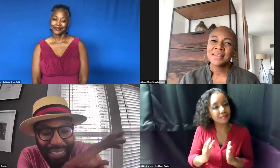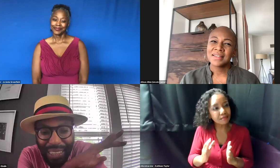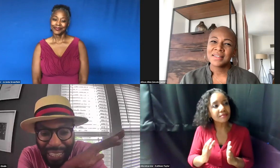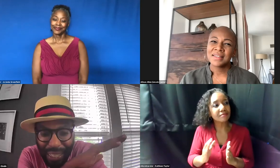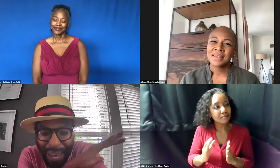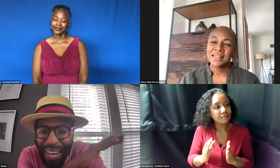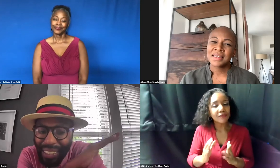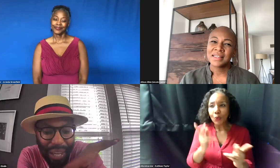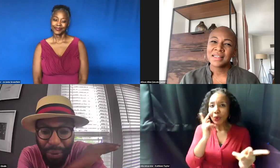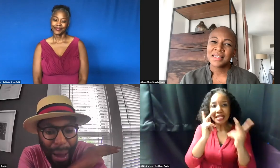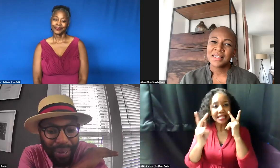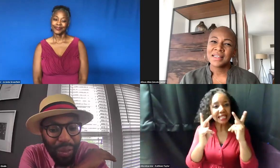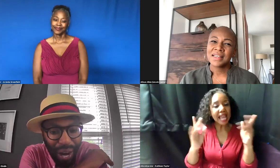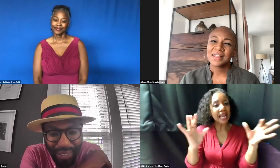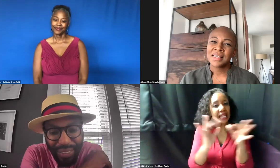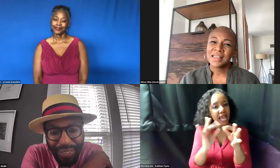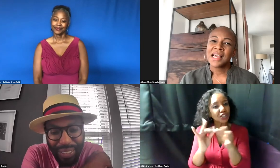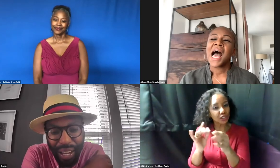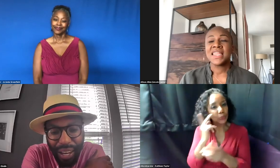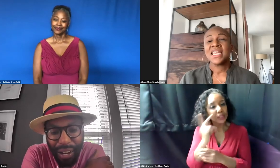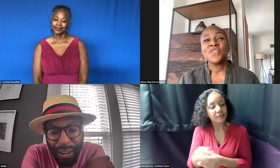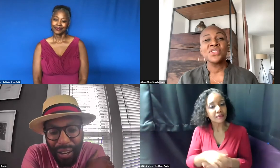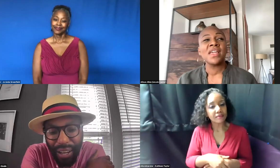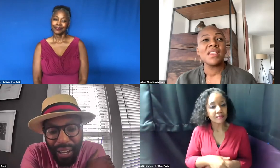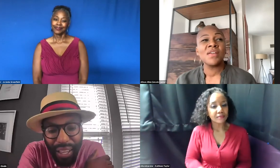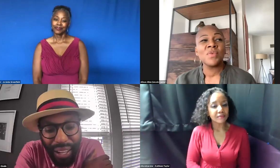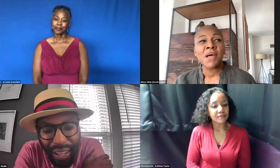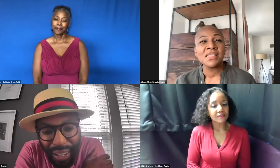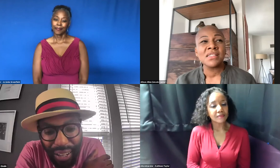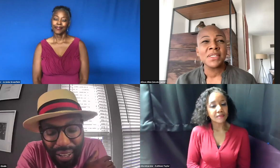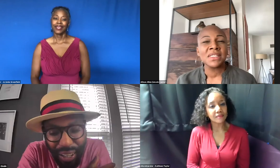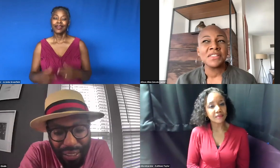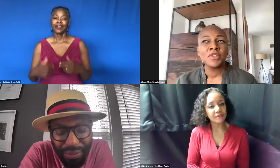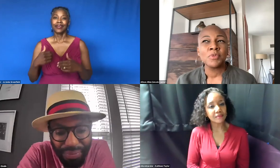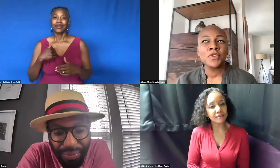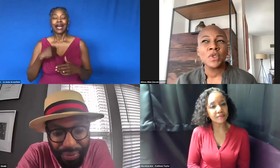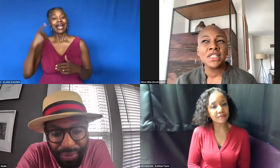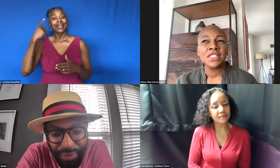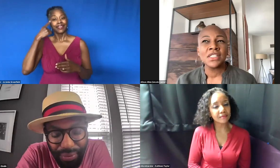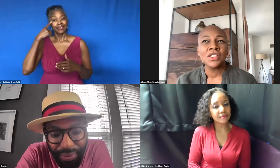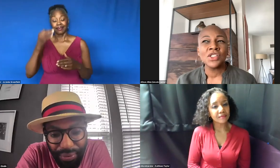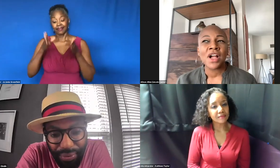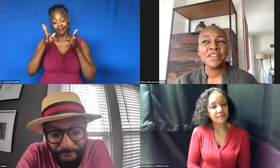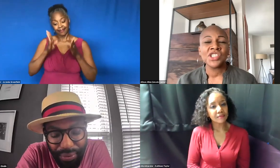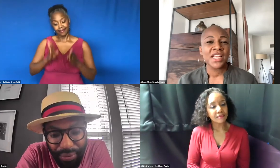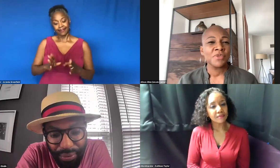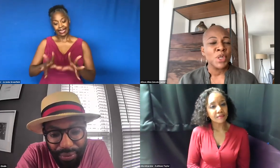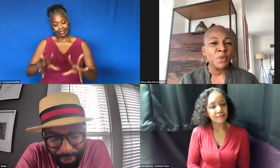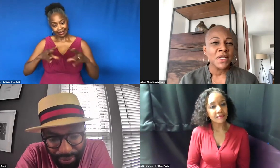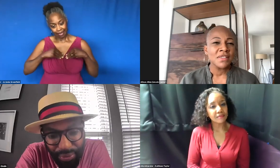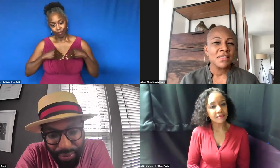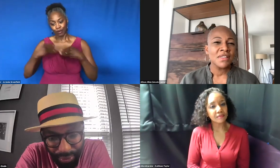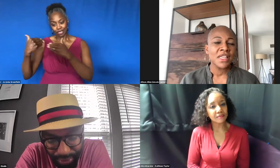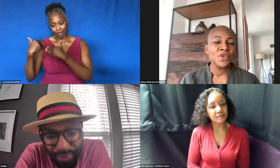then we see things and make connections that wouldn't happen otherwise. I think if you're taking responsibility for driving change